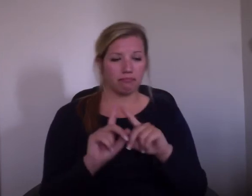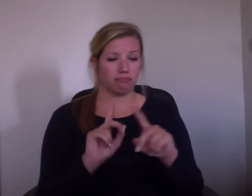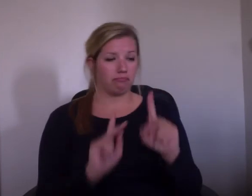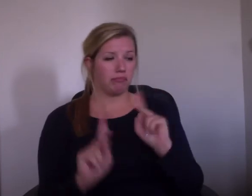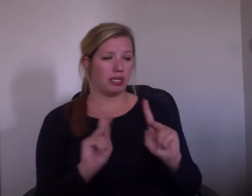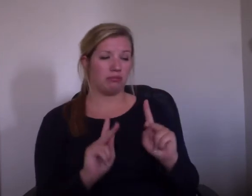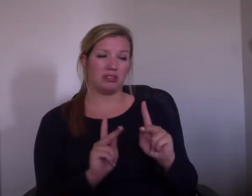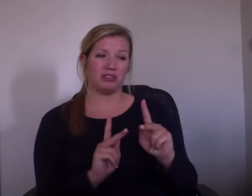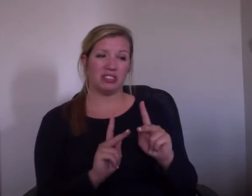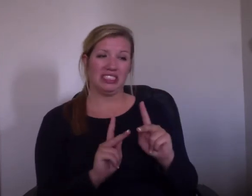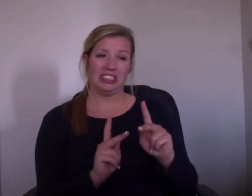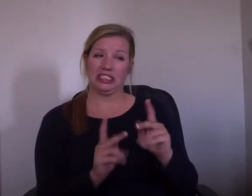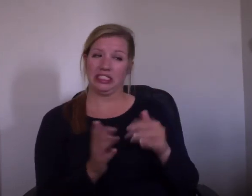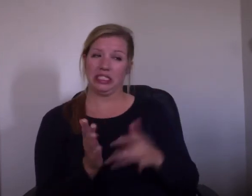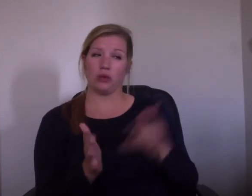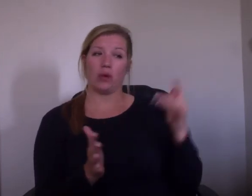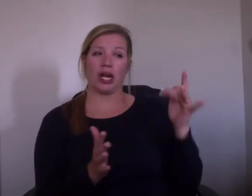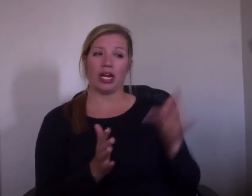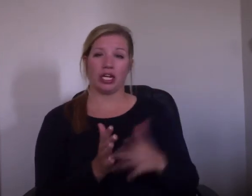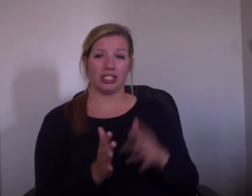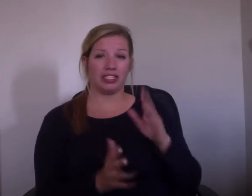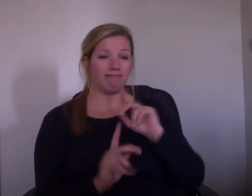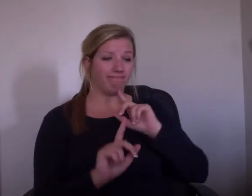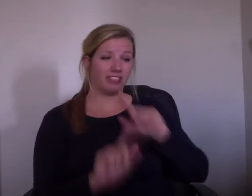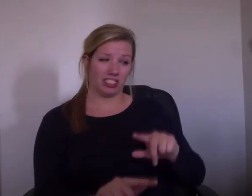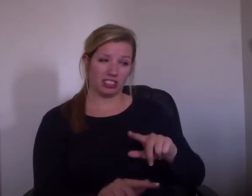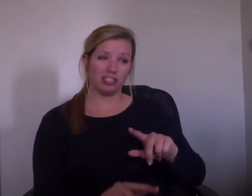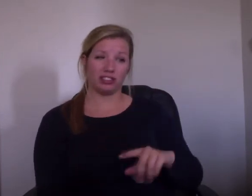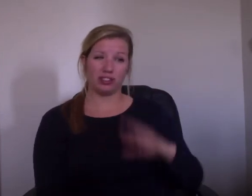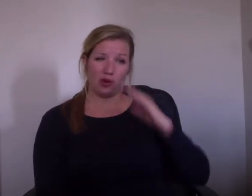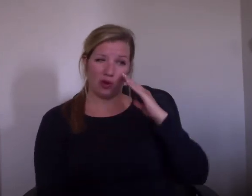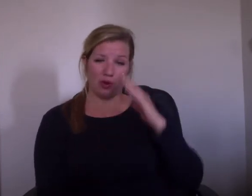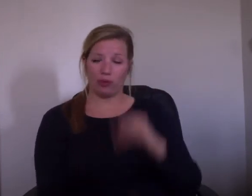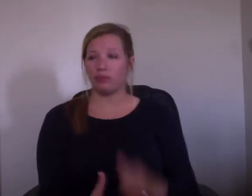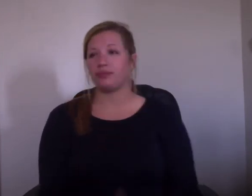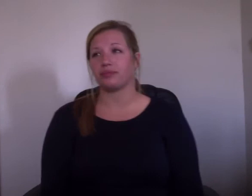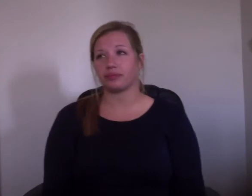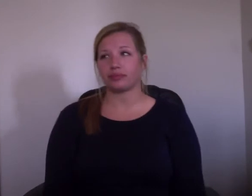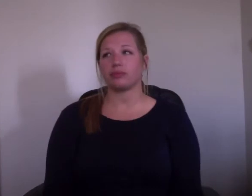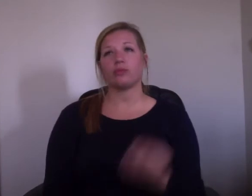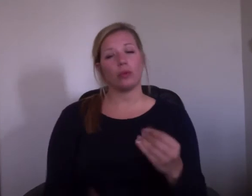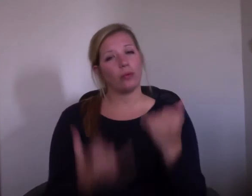answer in the affirmative. So it's during this period where we're trying to covertly